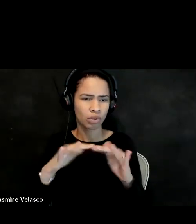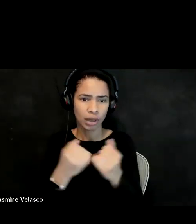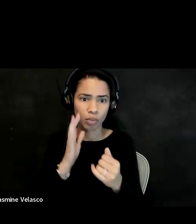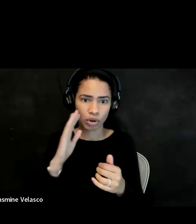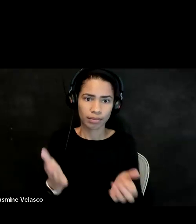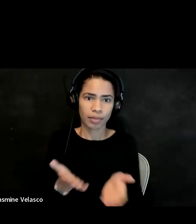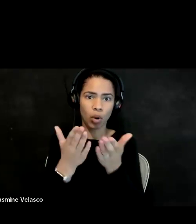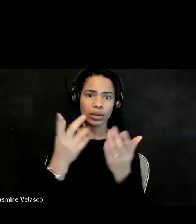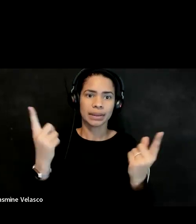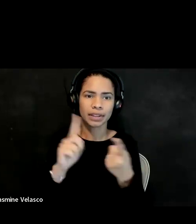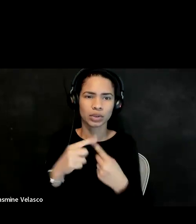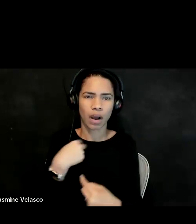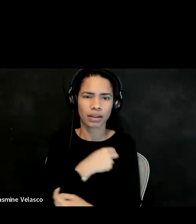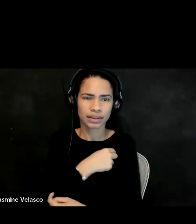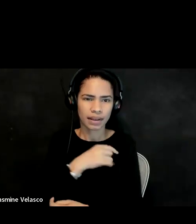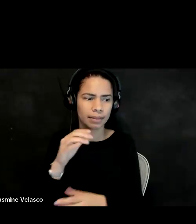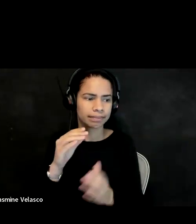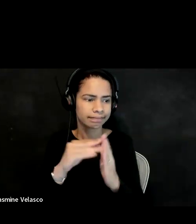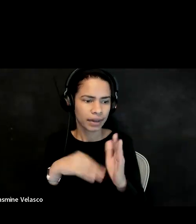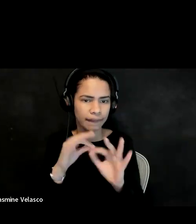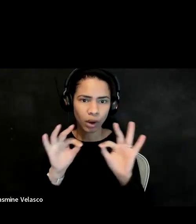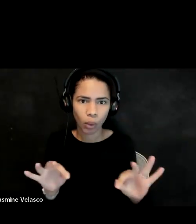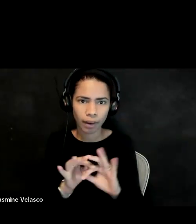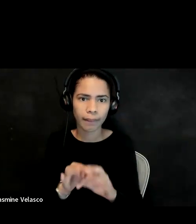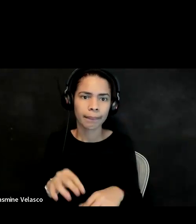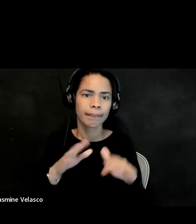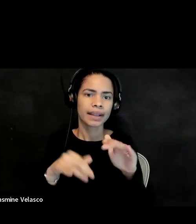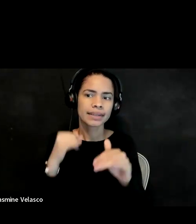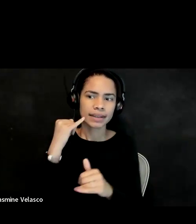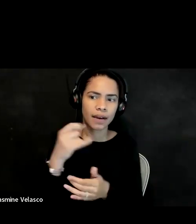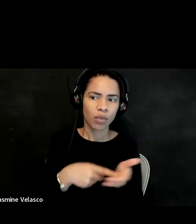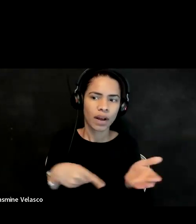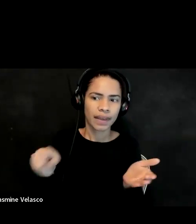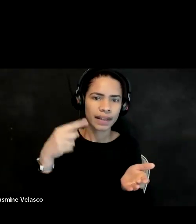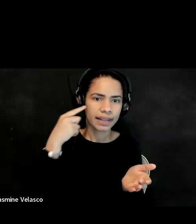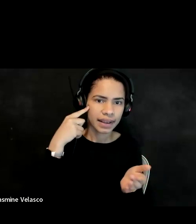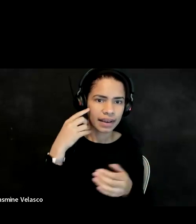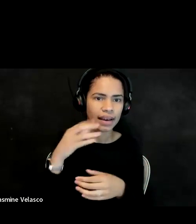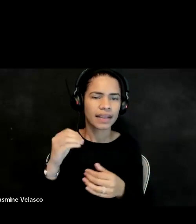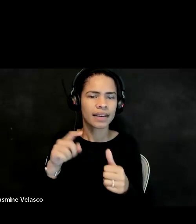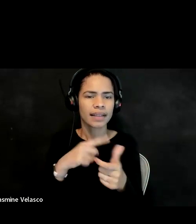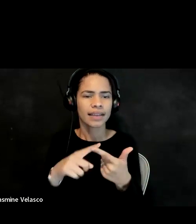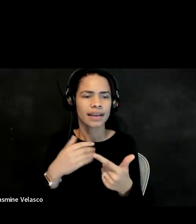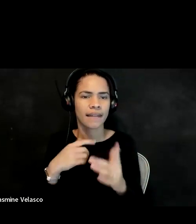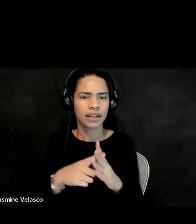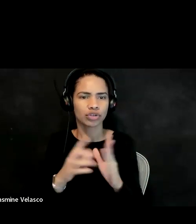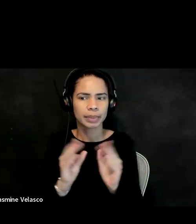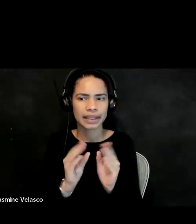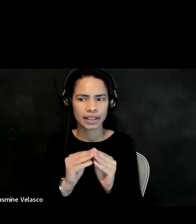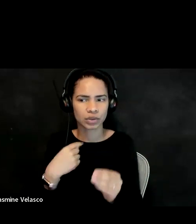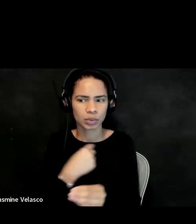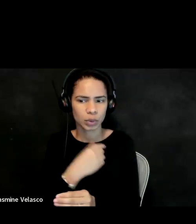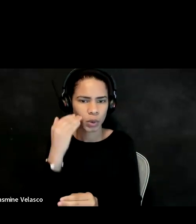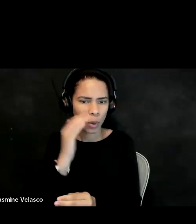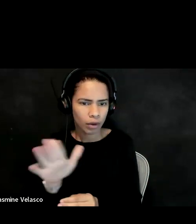us. They fill out a little form, give us a basic idea of what they're thinking about doing, and then we have an initial meeting. So we can get a sense of what their